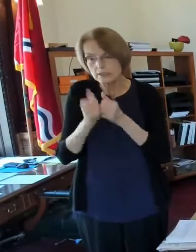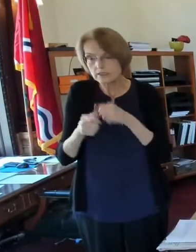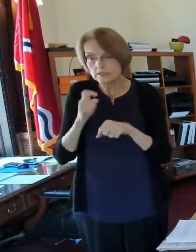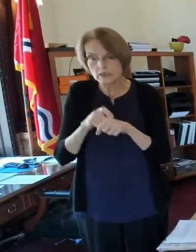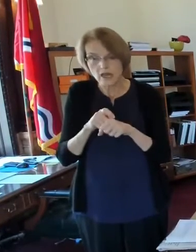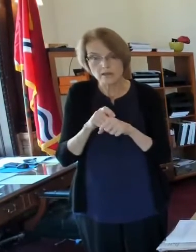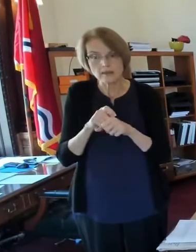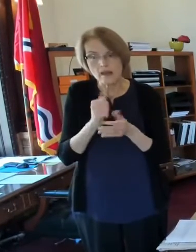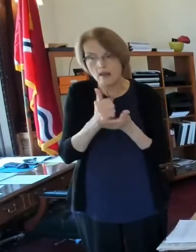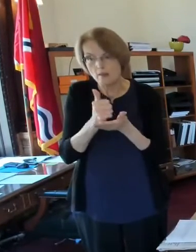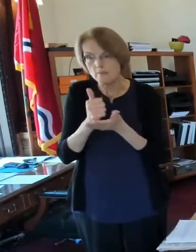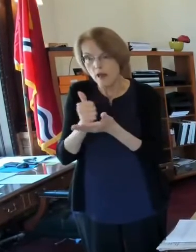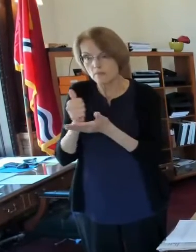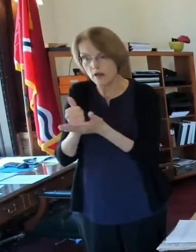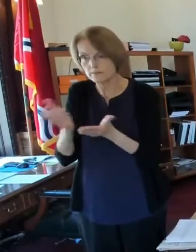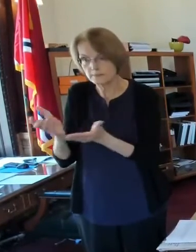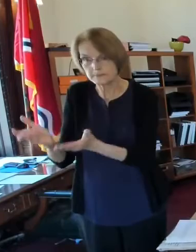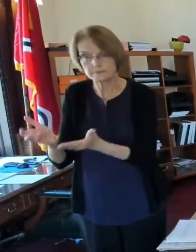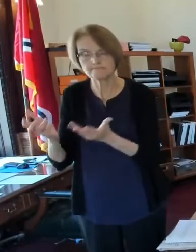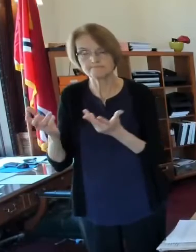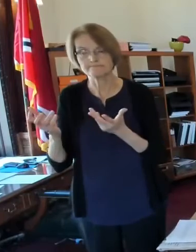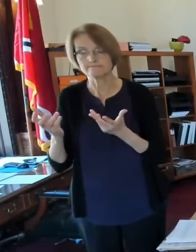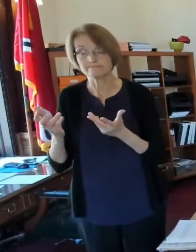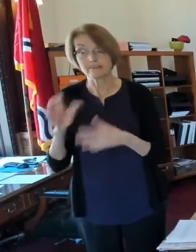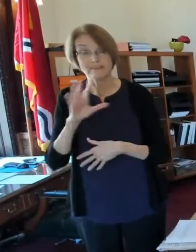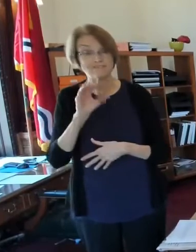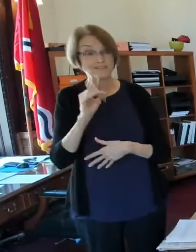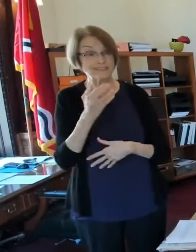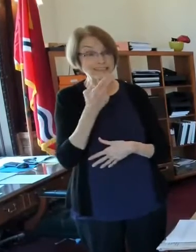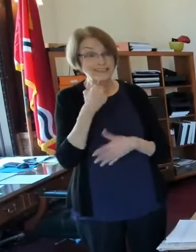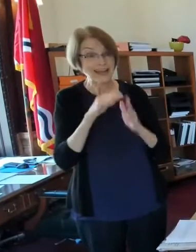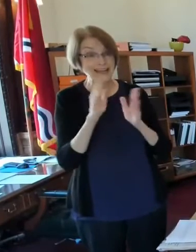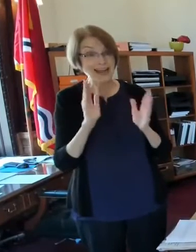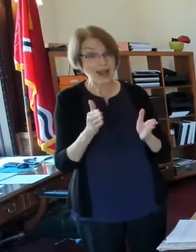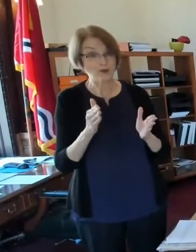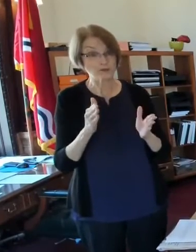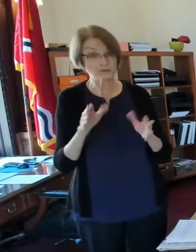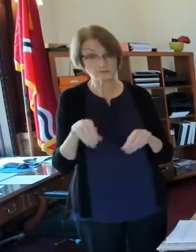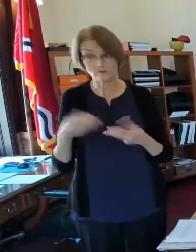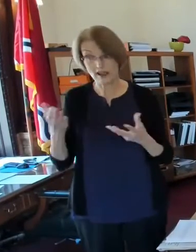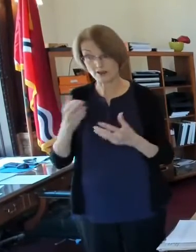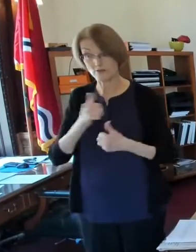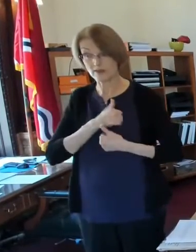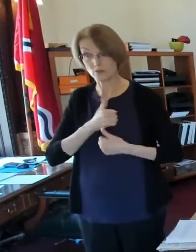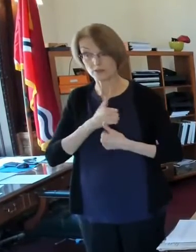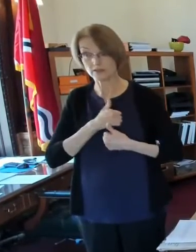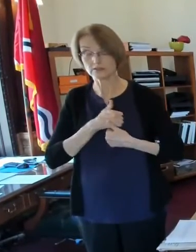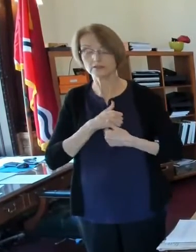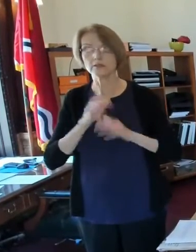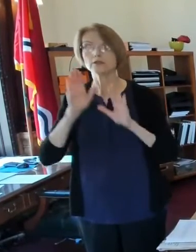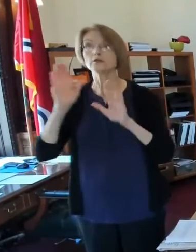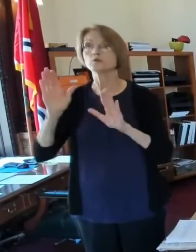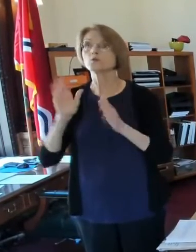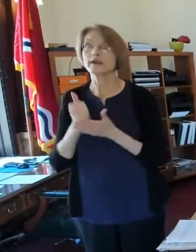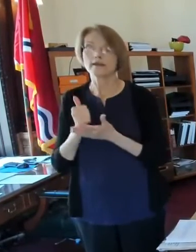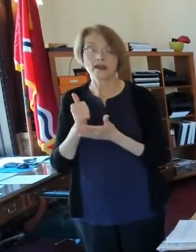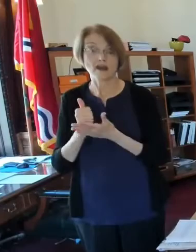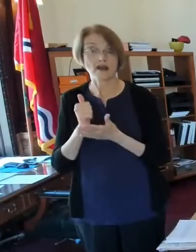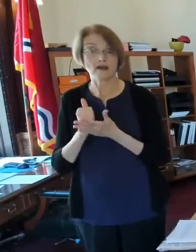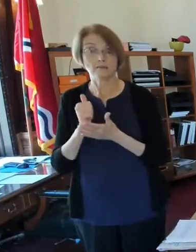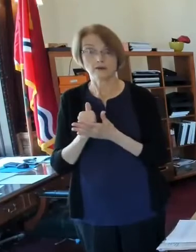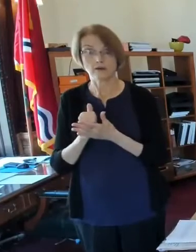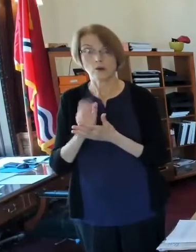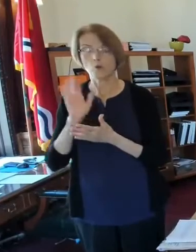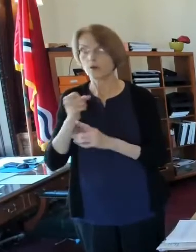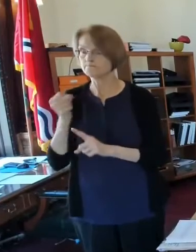And 50 tiny houses for veterans is a great help and a huge impact for those 50